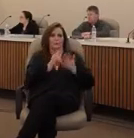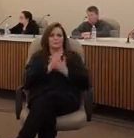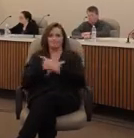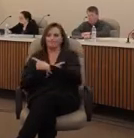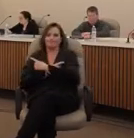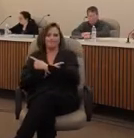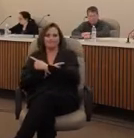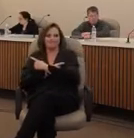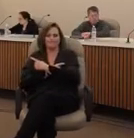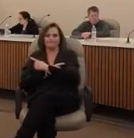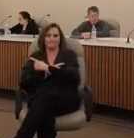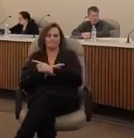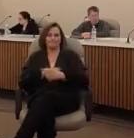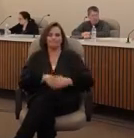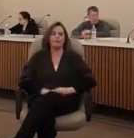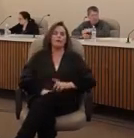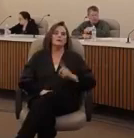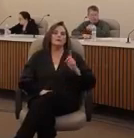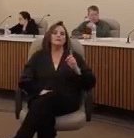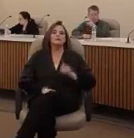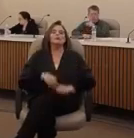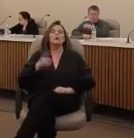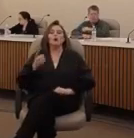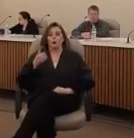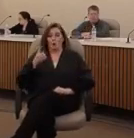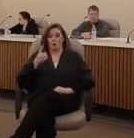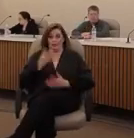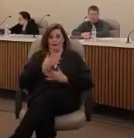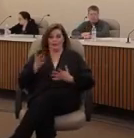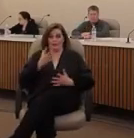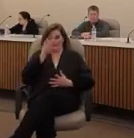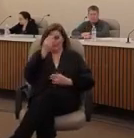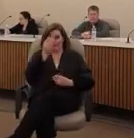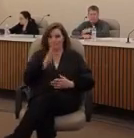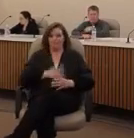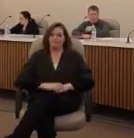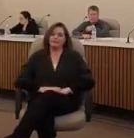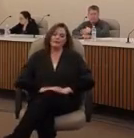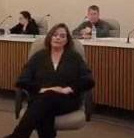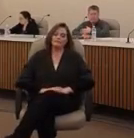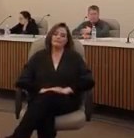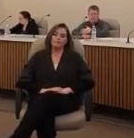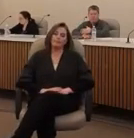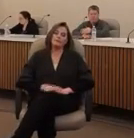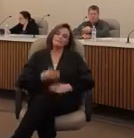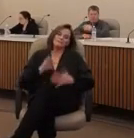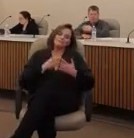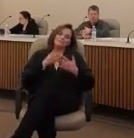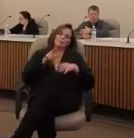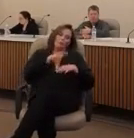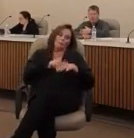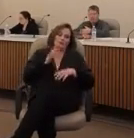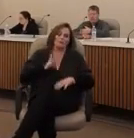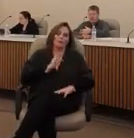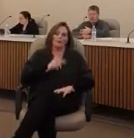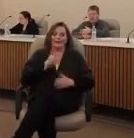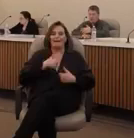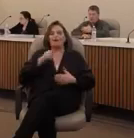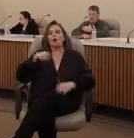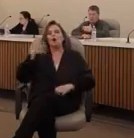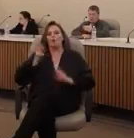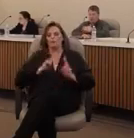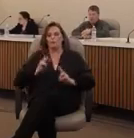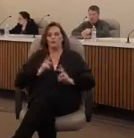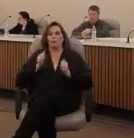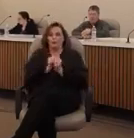hours. You know what? One of the things I will note, normally we would have other people here with the